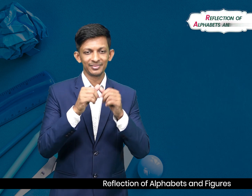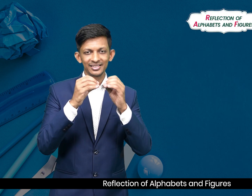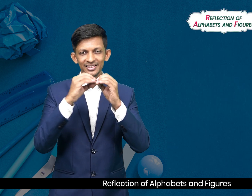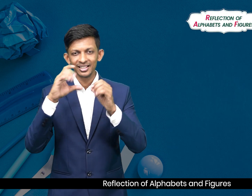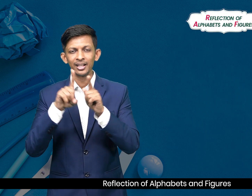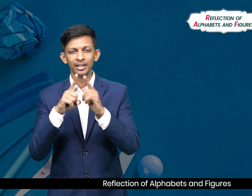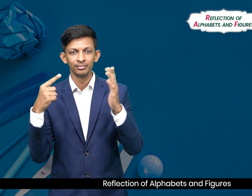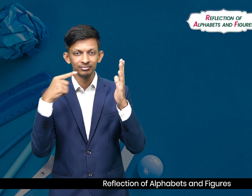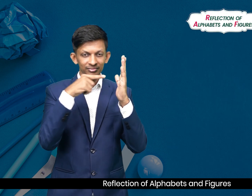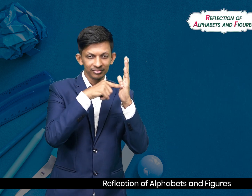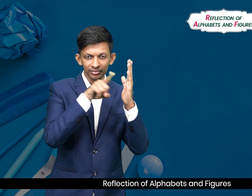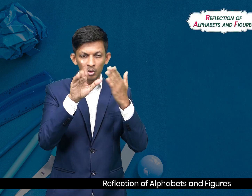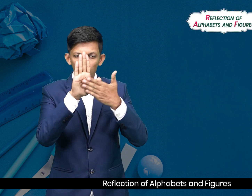Reflection of alphabets and figures.